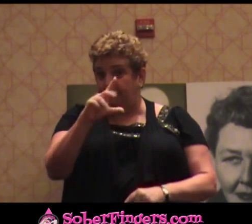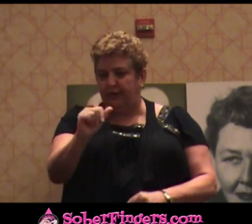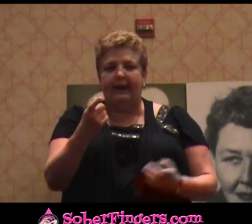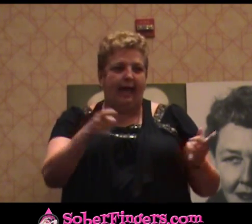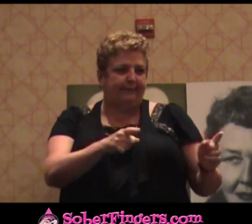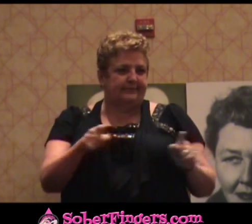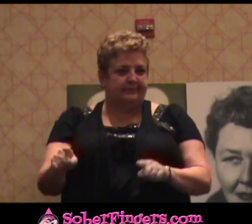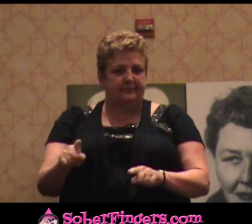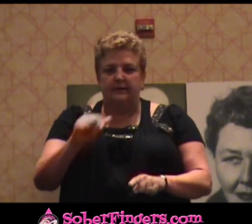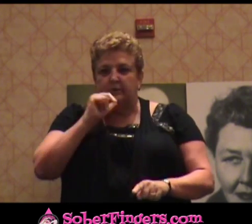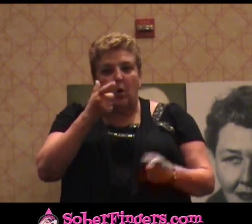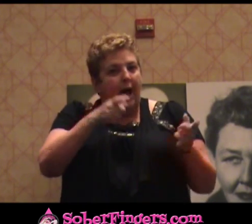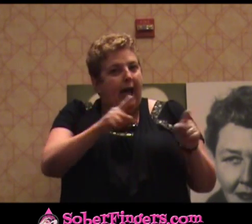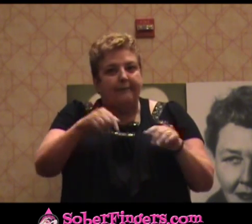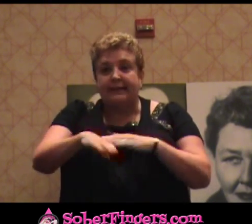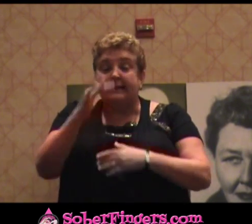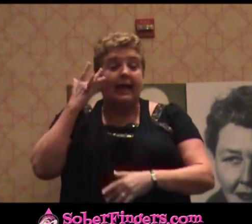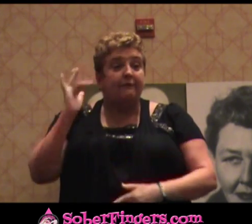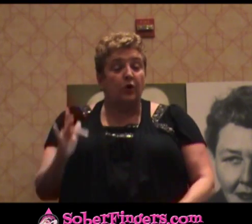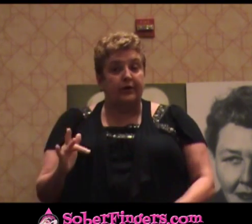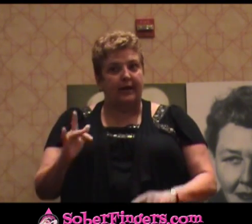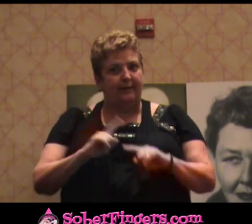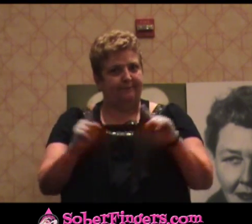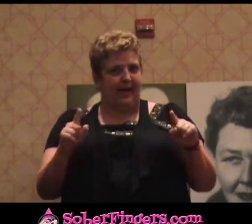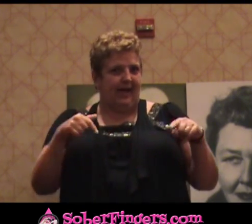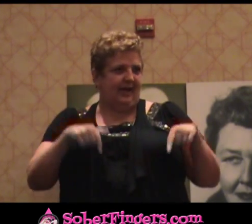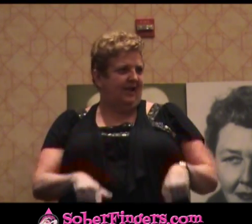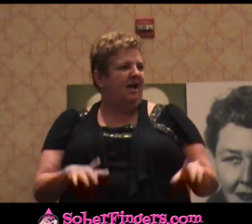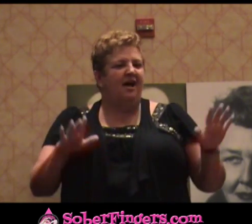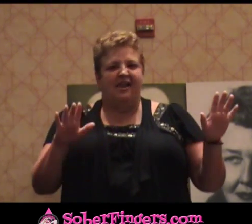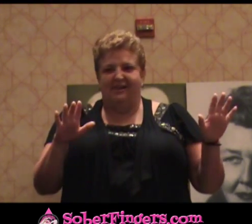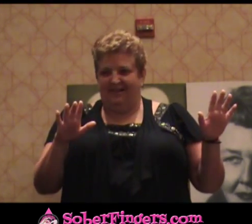much in California, but when I come to Florida, I'm like, Latinos in the house.